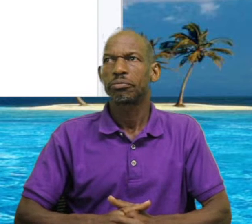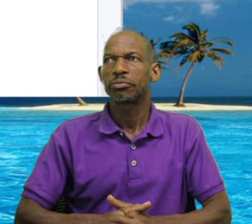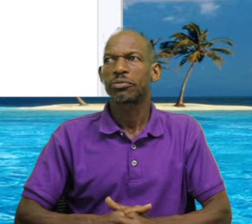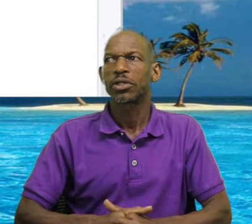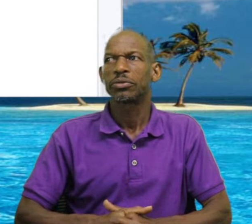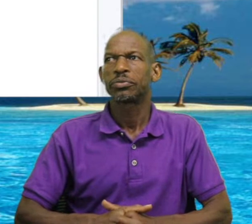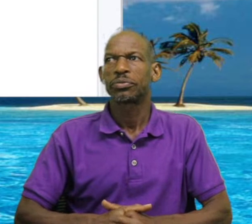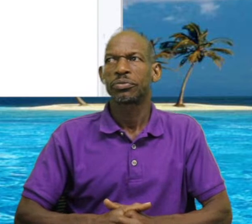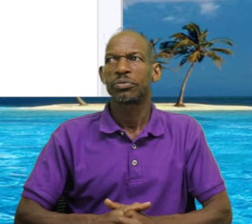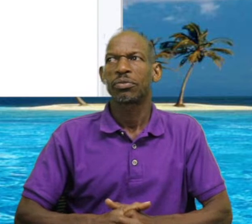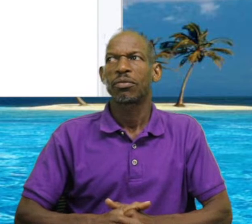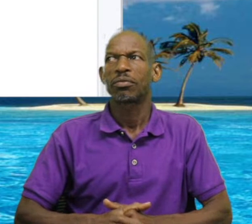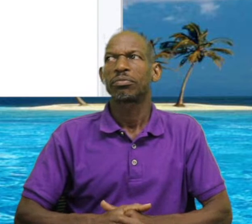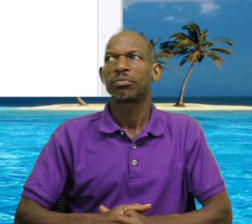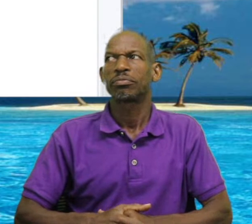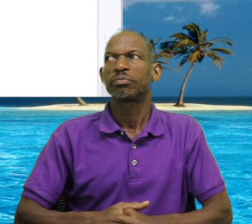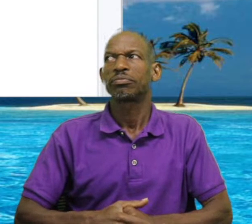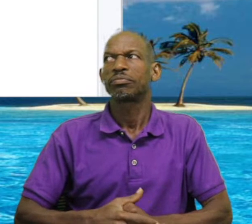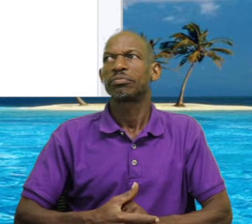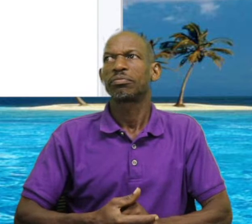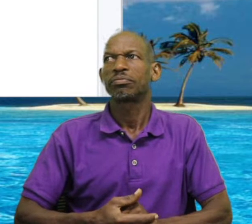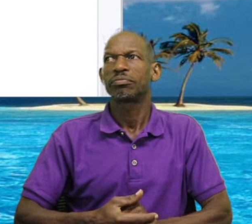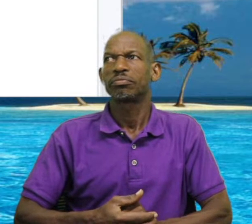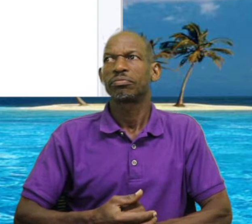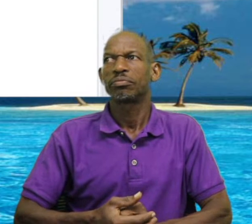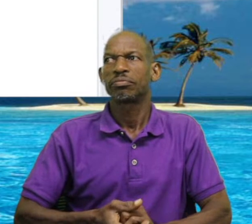so I have verbs, so I represent